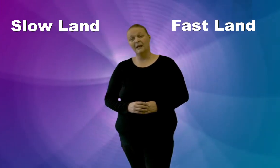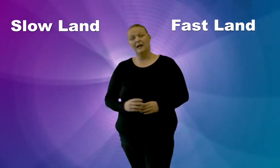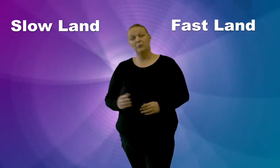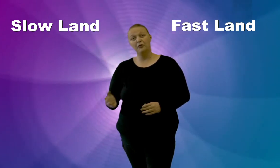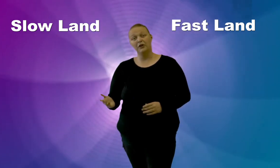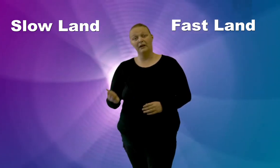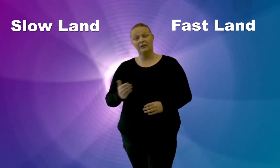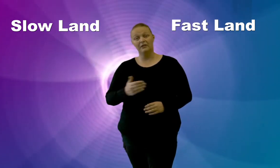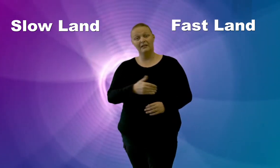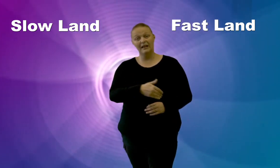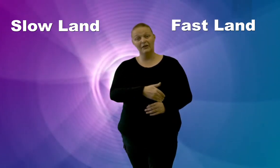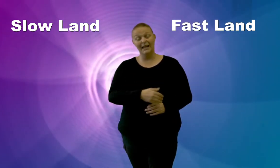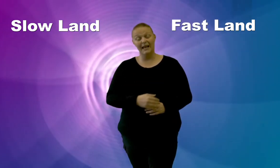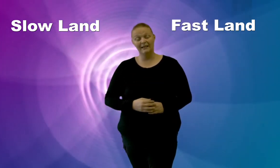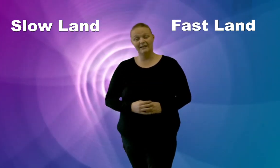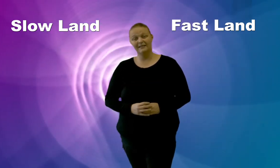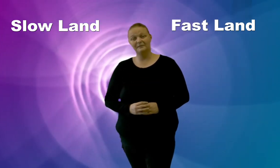And move your character to the other land.